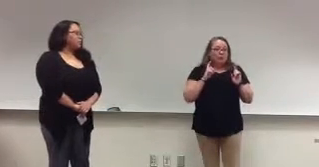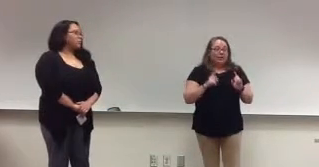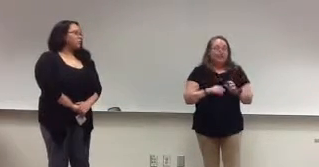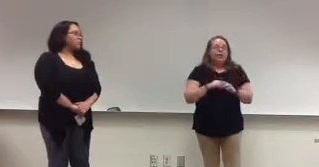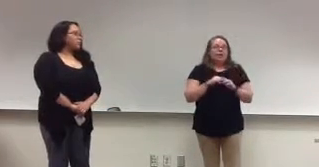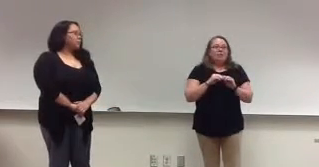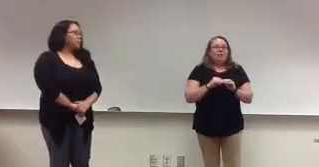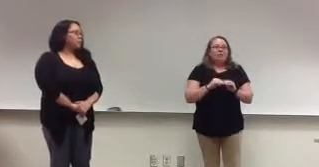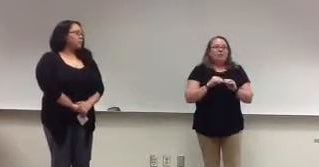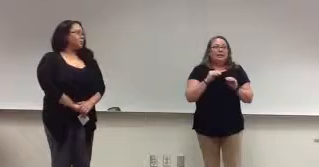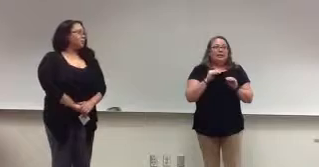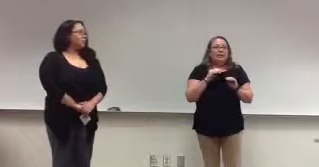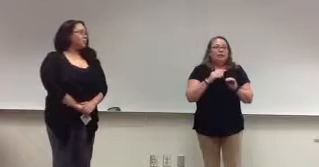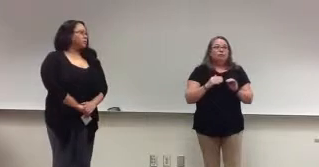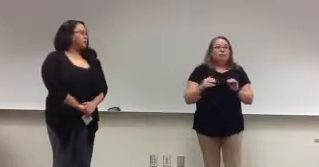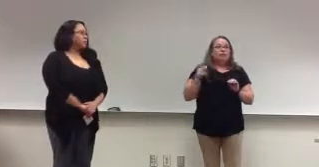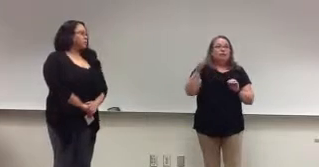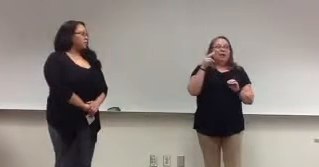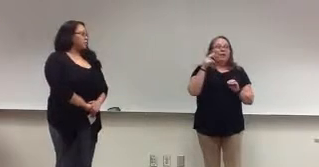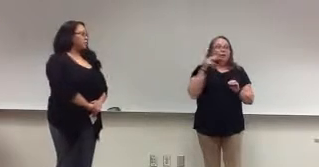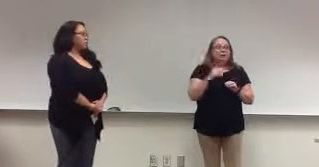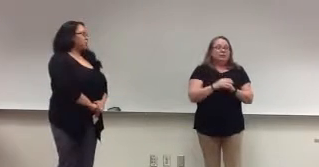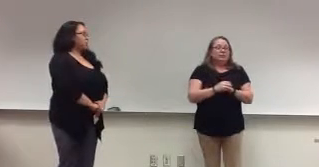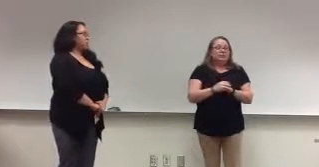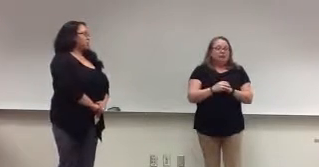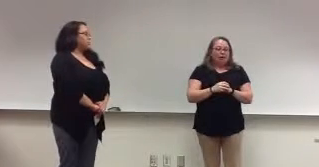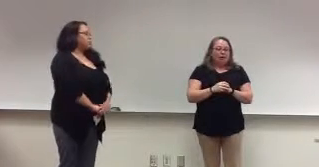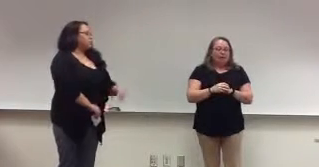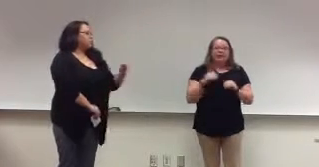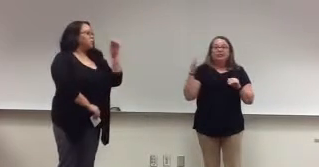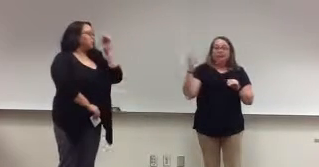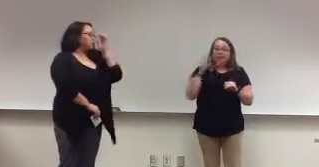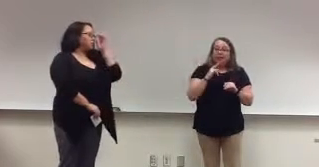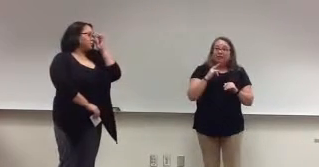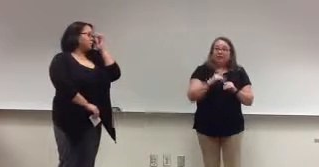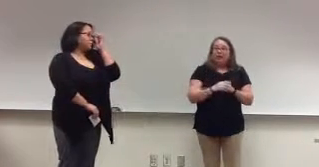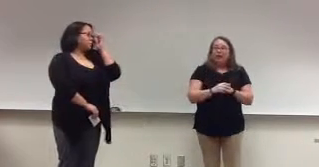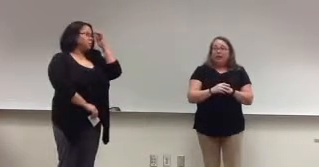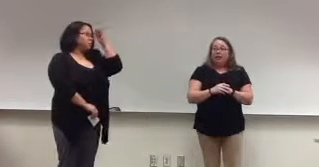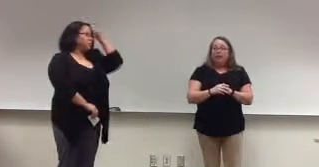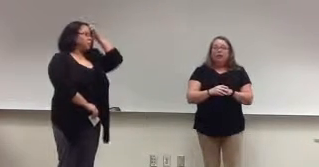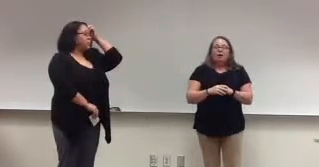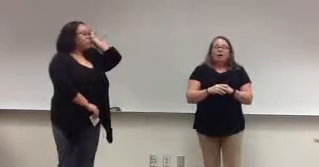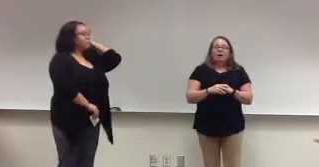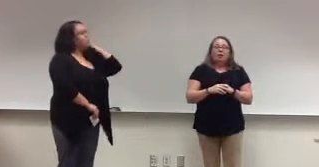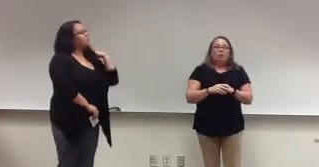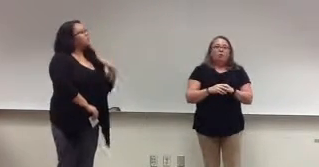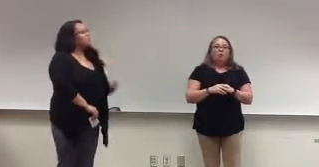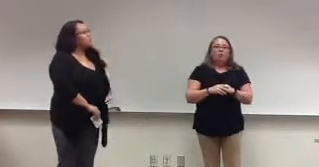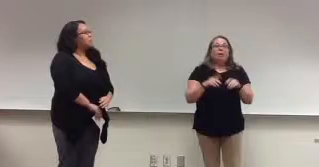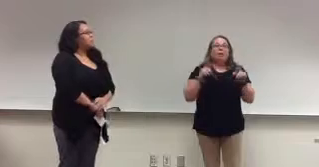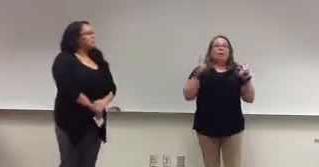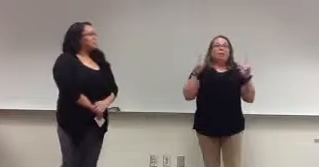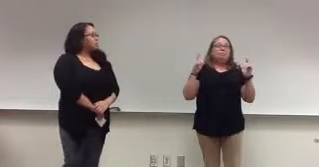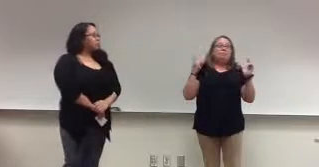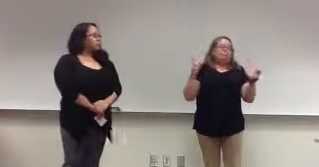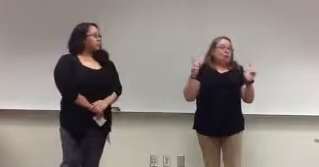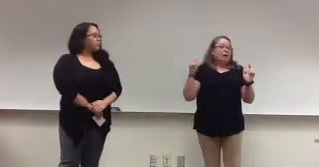aids. They might catch very high frequencies, like a jet plane flying low, or a big truck